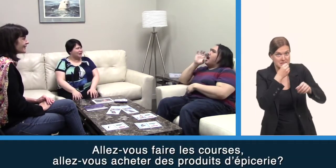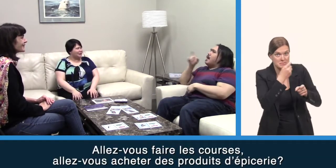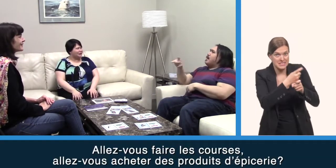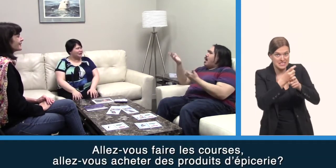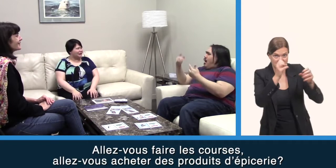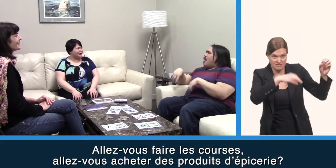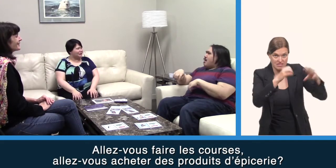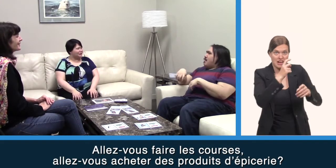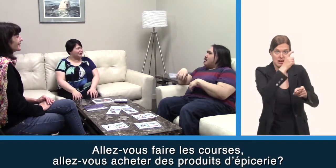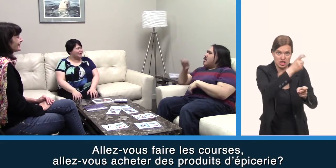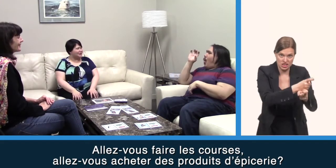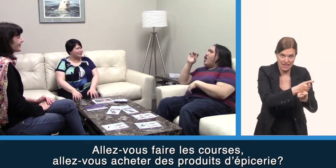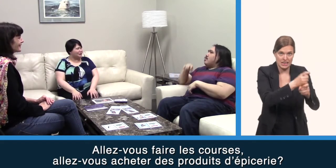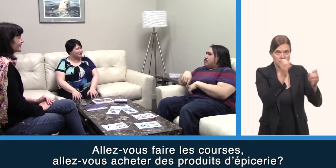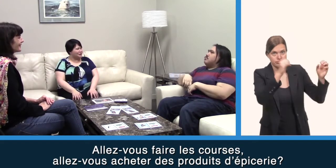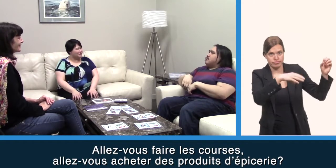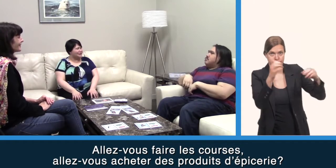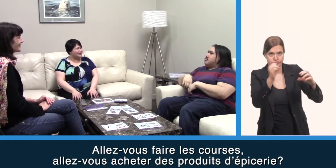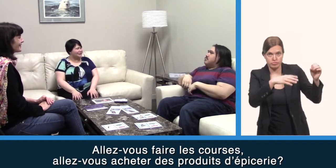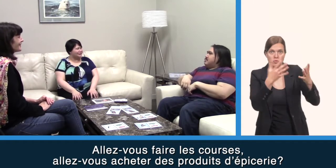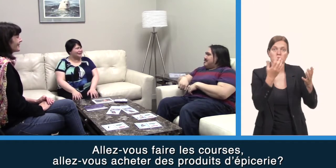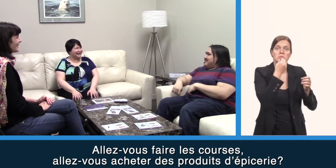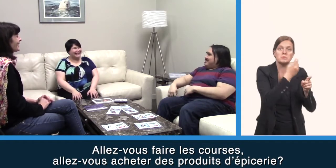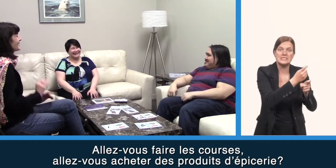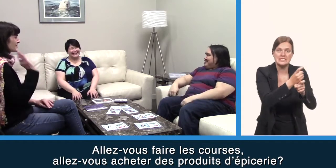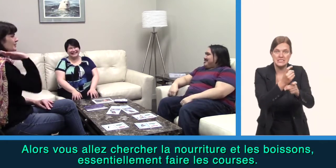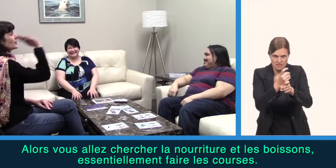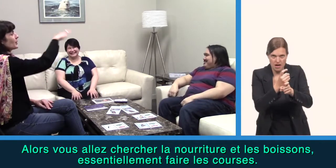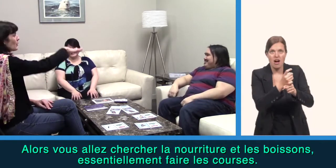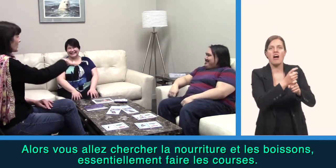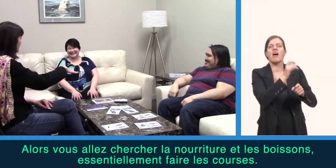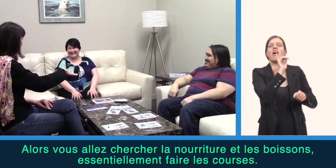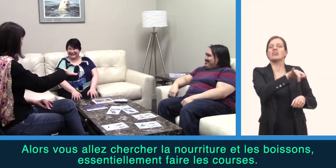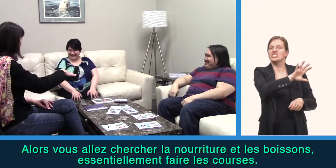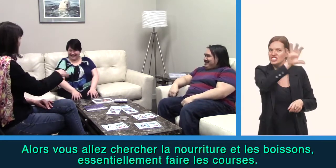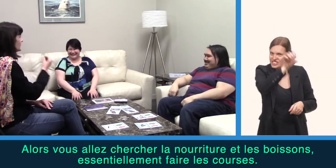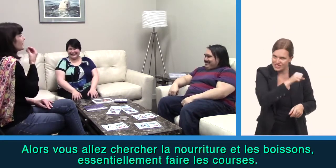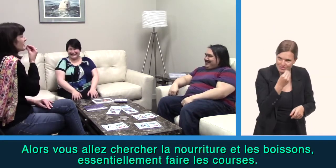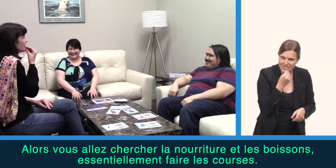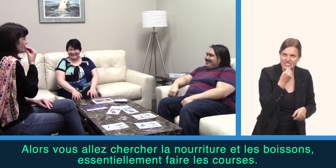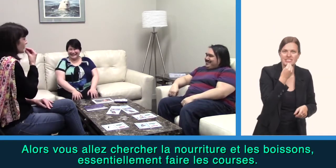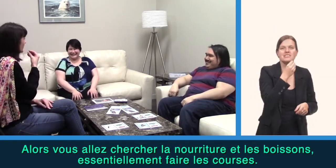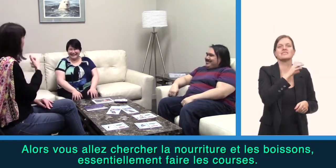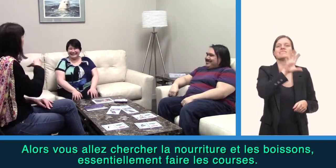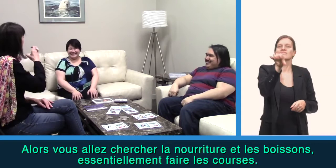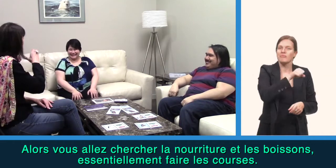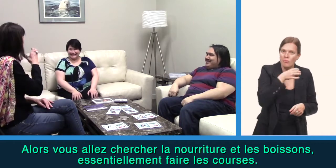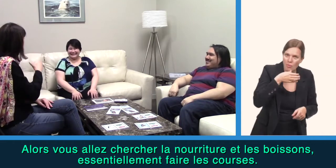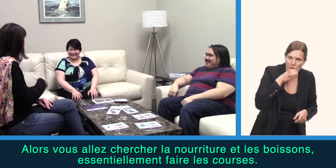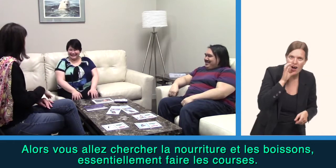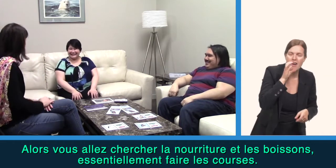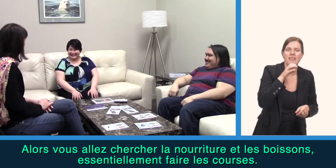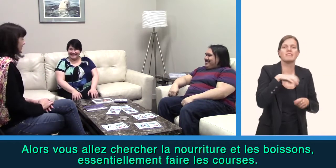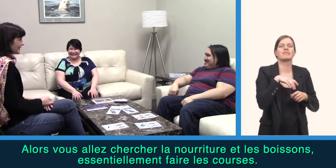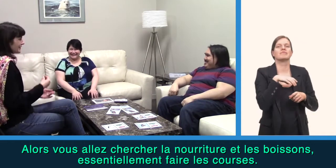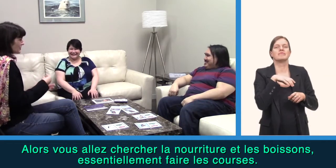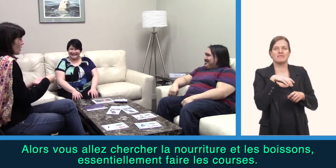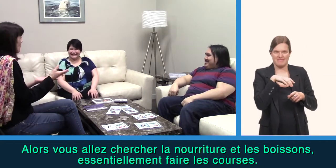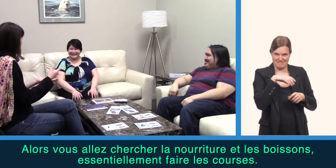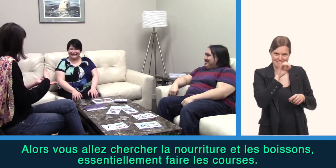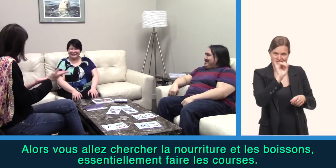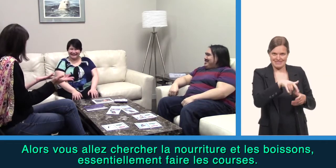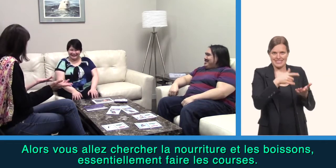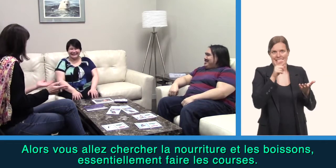going shopping? Are you gonna go buy some groceries? Okay, so you're going Yeah. to get food or Yeah, drinks, yeah. basically